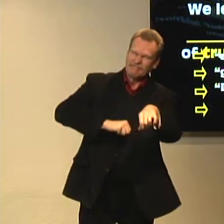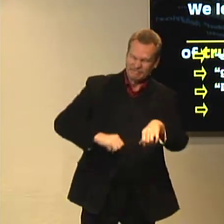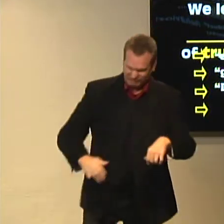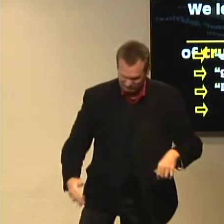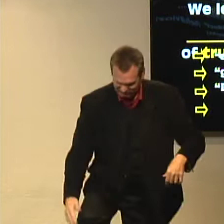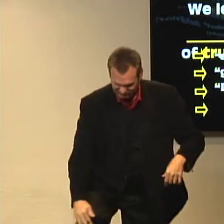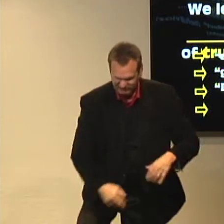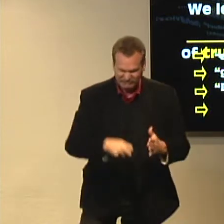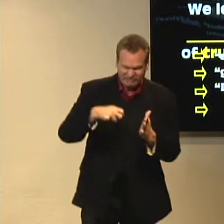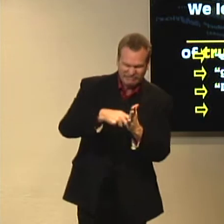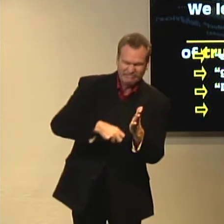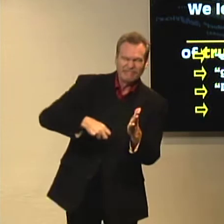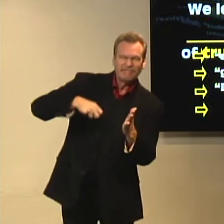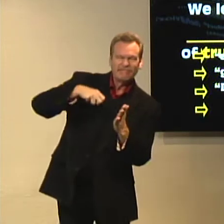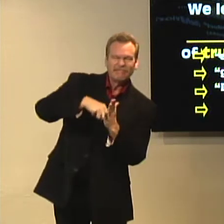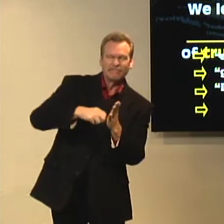He was constantly in prayer.